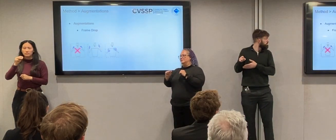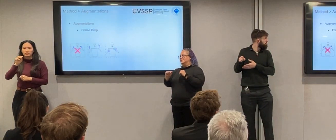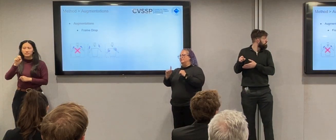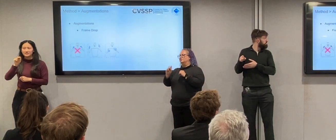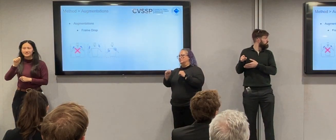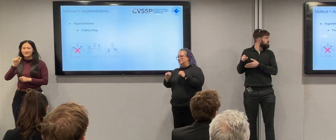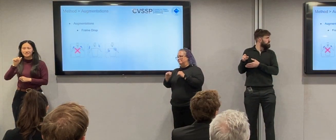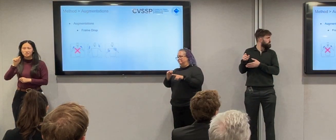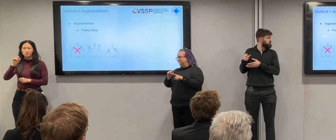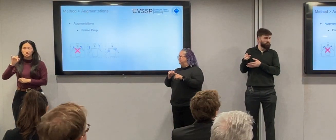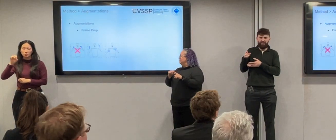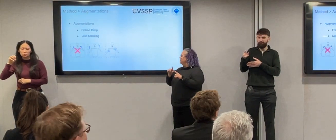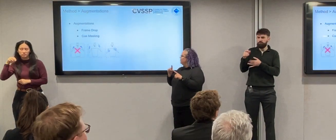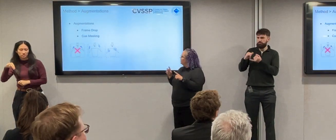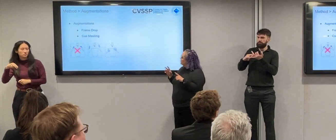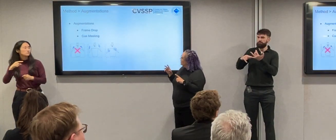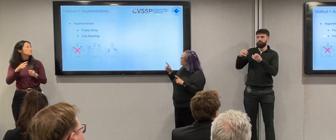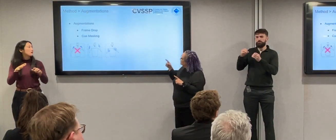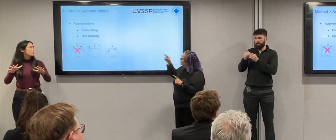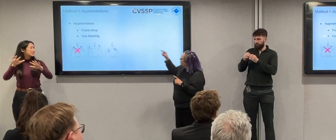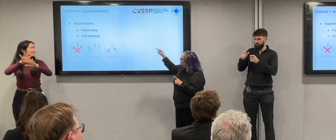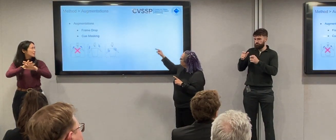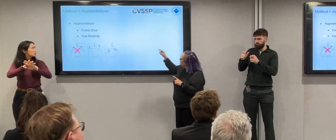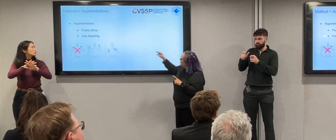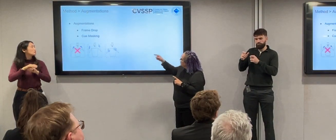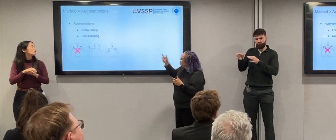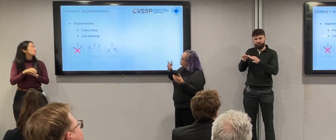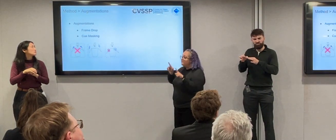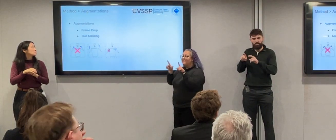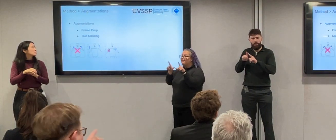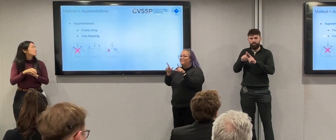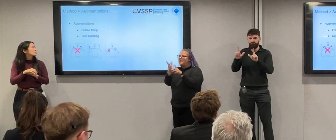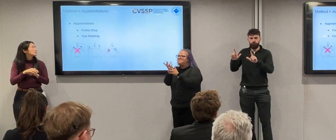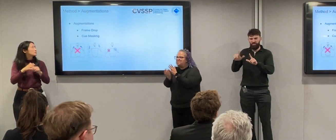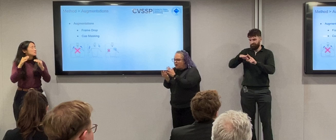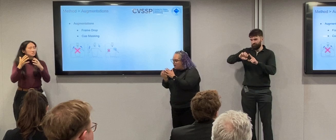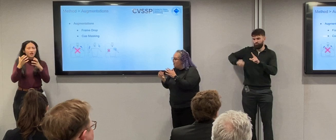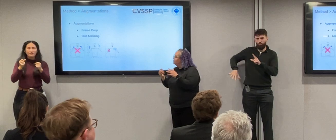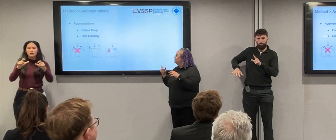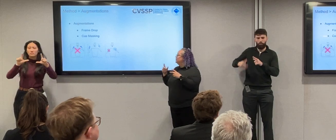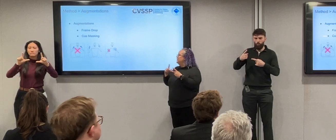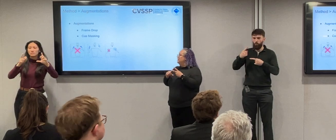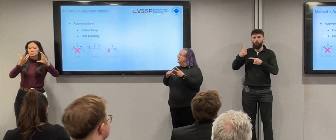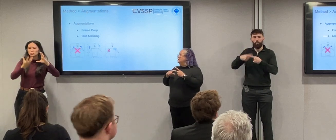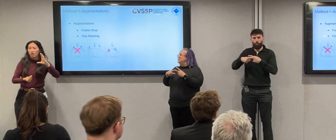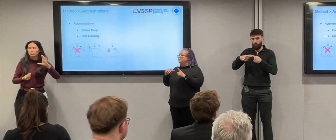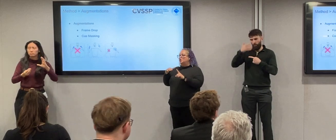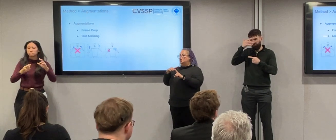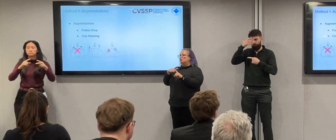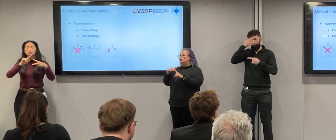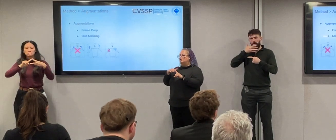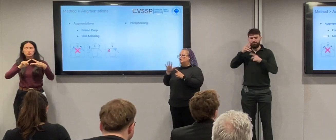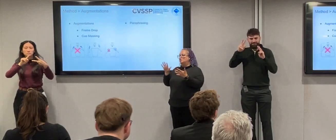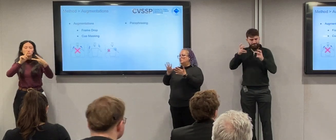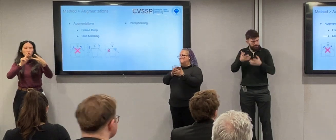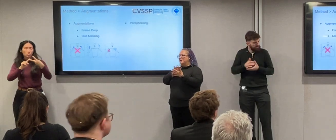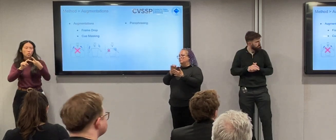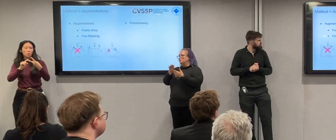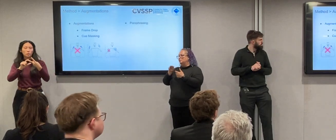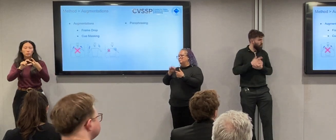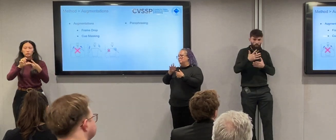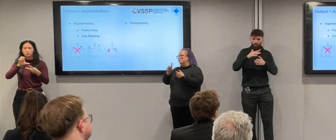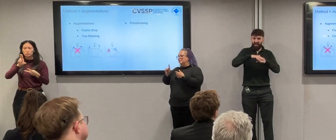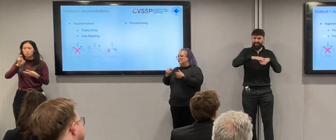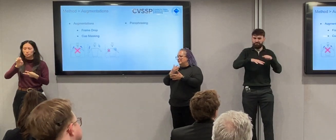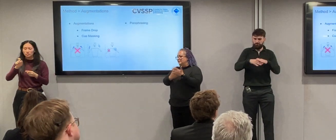some sampling strategies where we drop some frames or do cue masking to mask hands. In